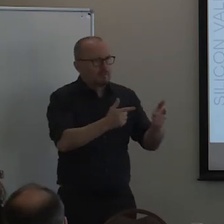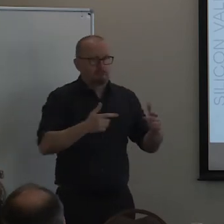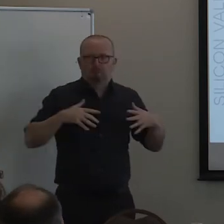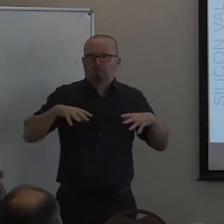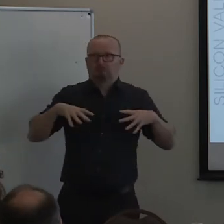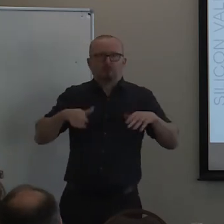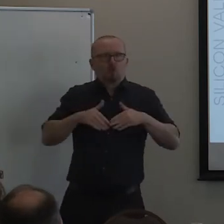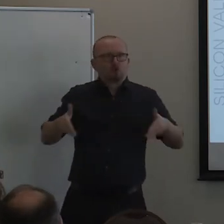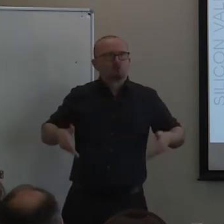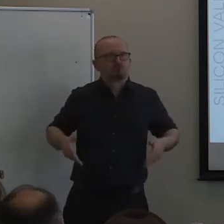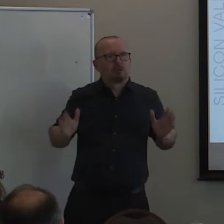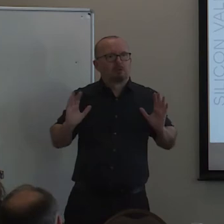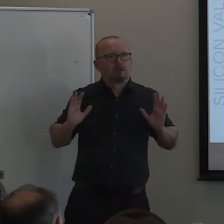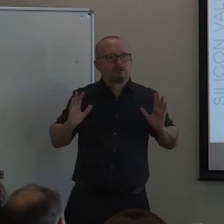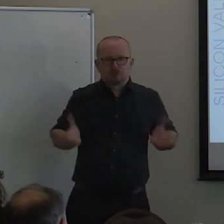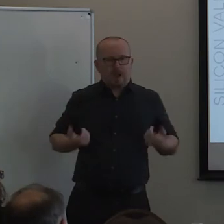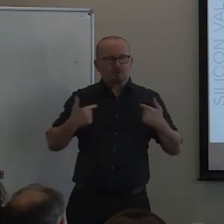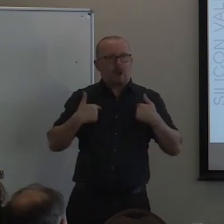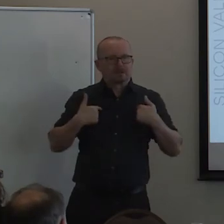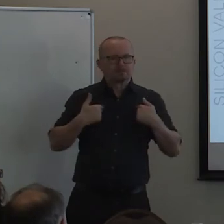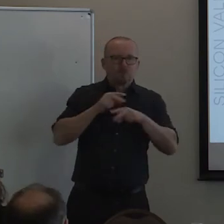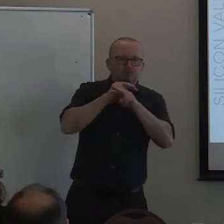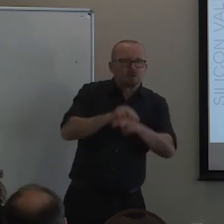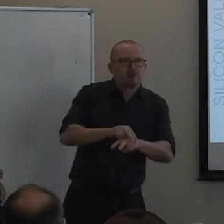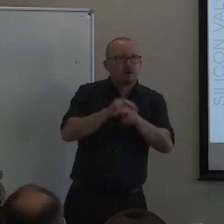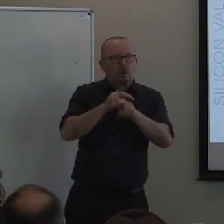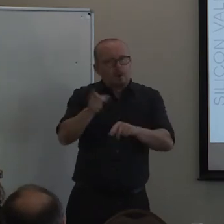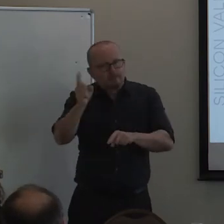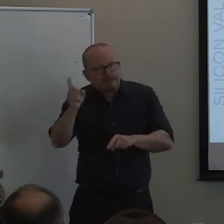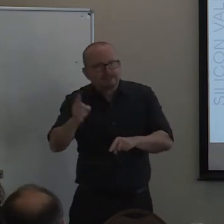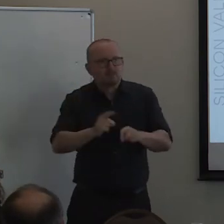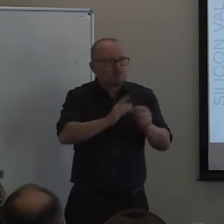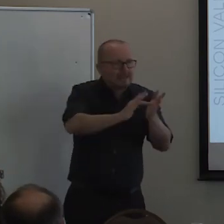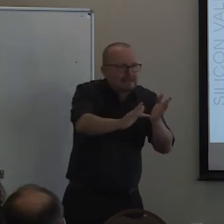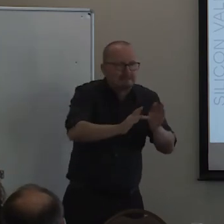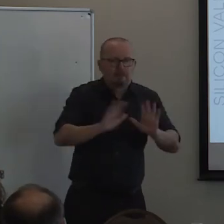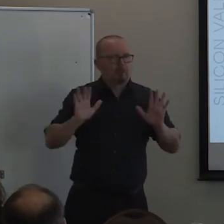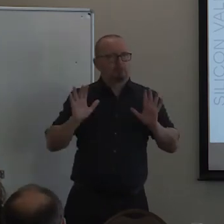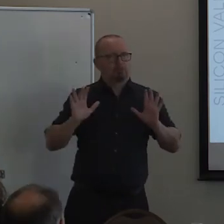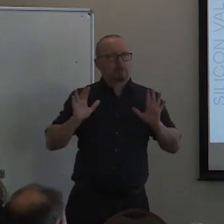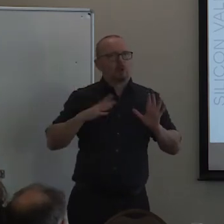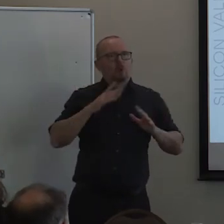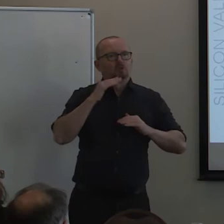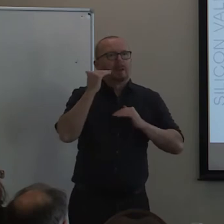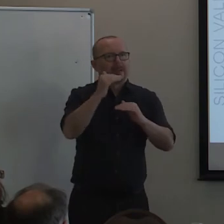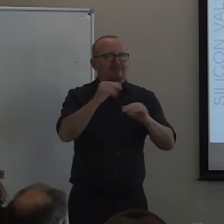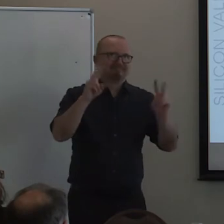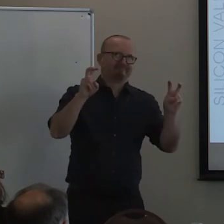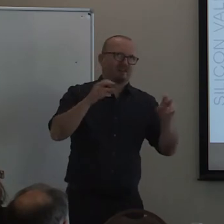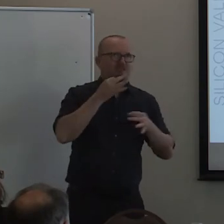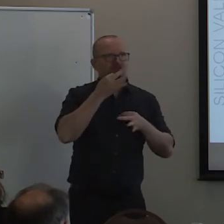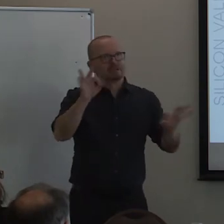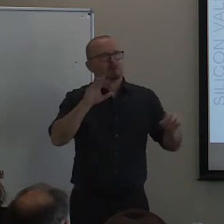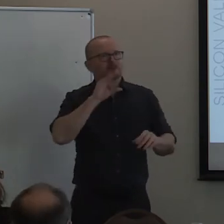to control people or police what they say on our platforms. That would be, of course, restricting freedom of speech, another great kind of American